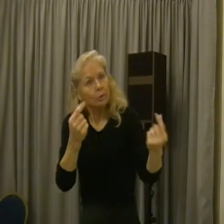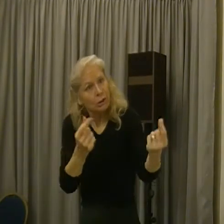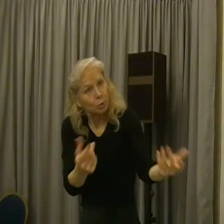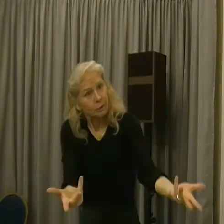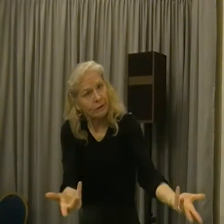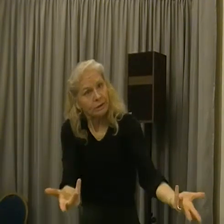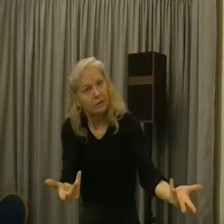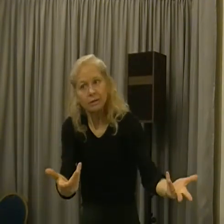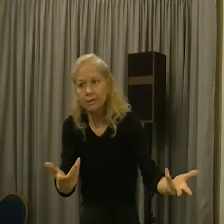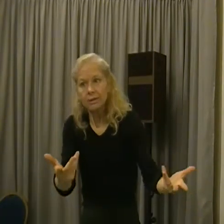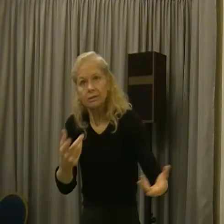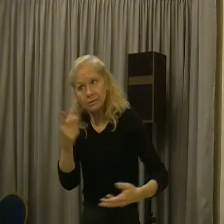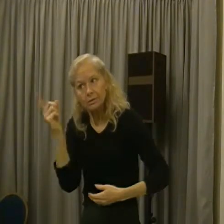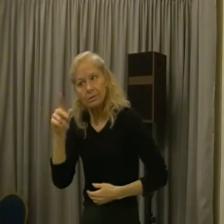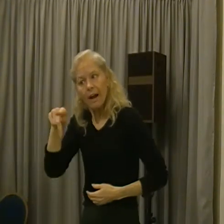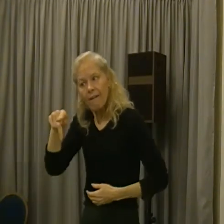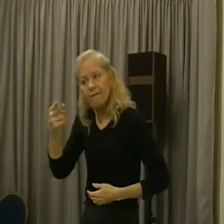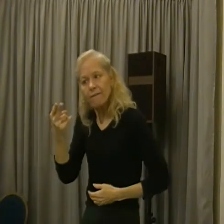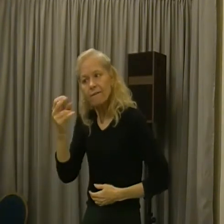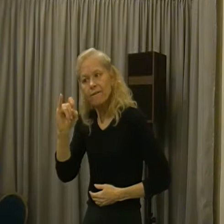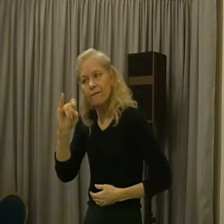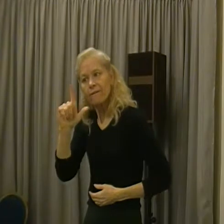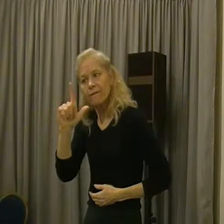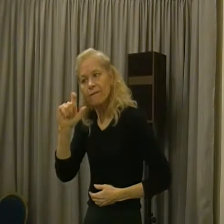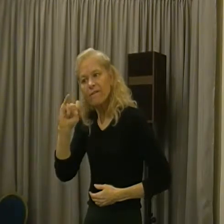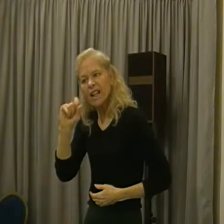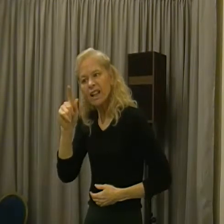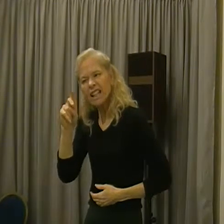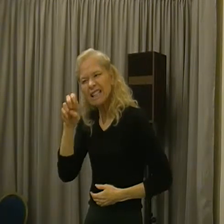that. A lot of his strength wasn't used to glorify God.